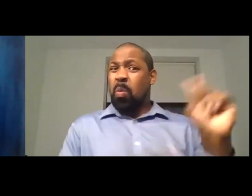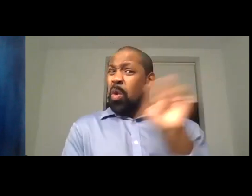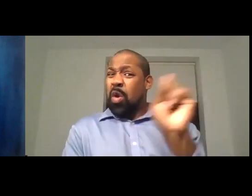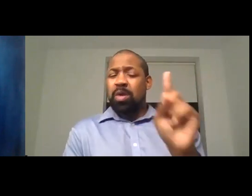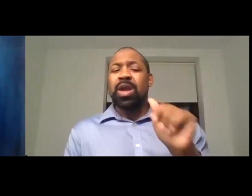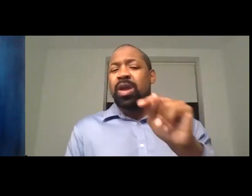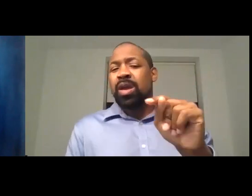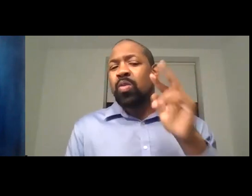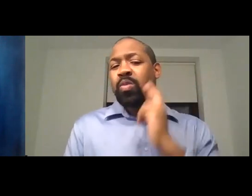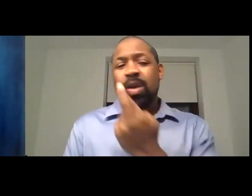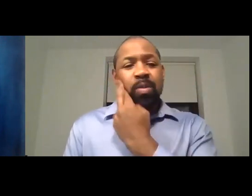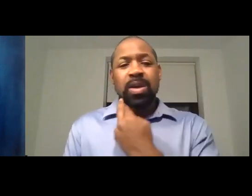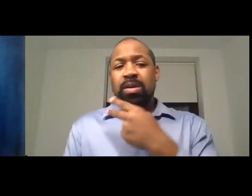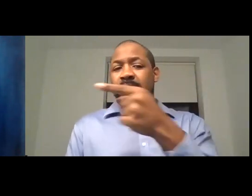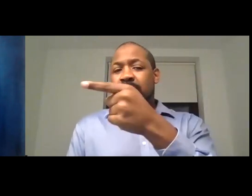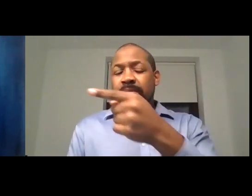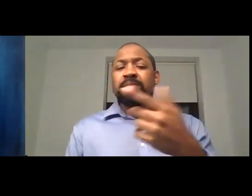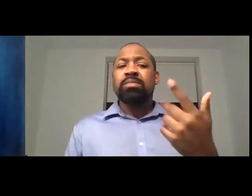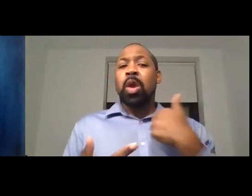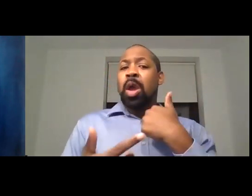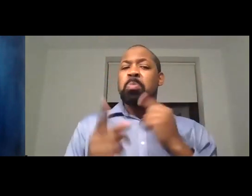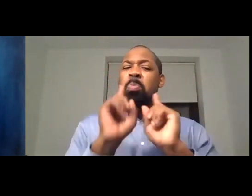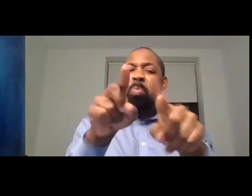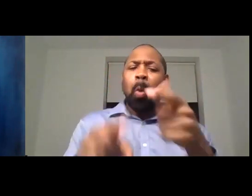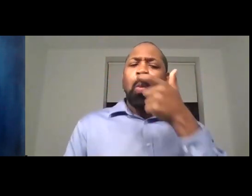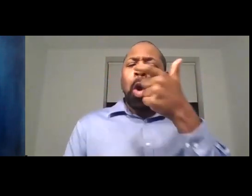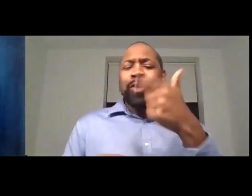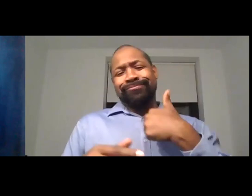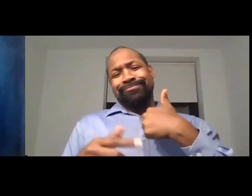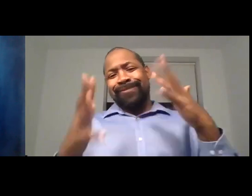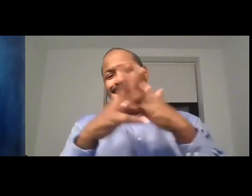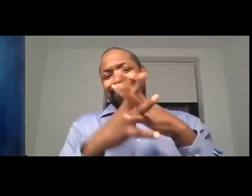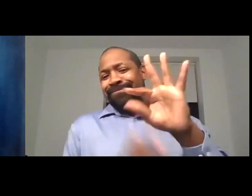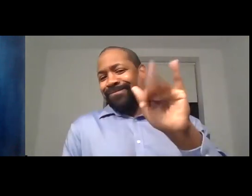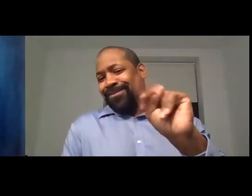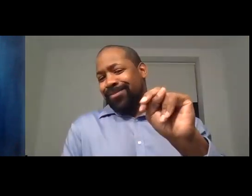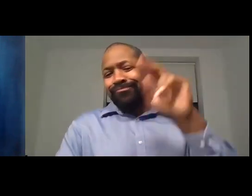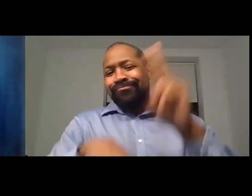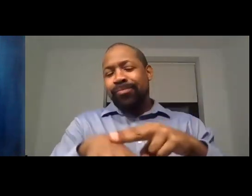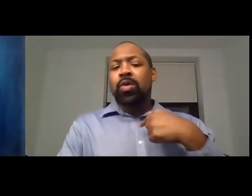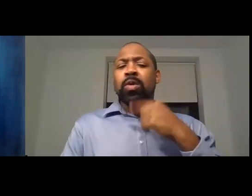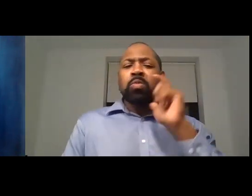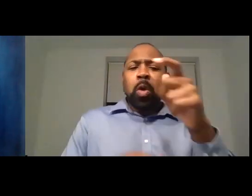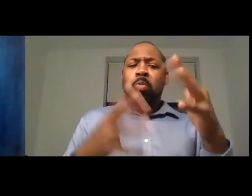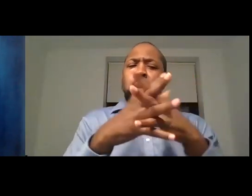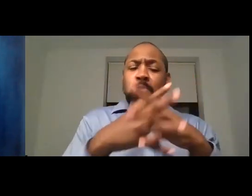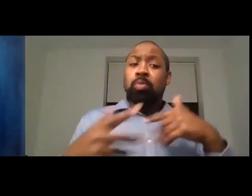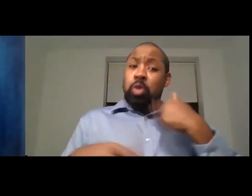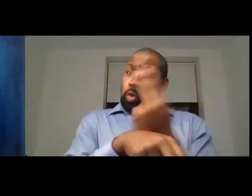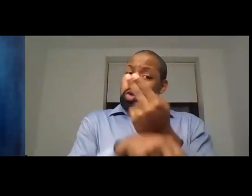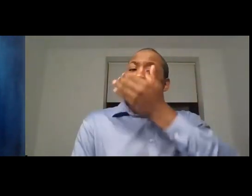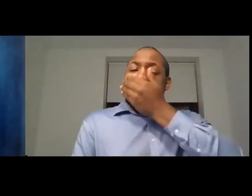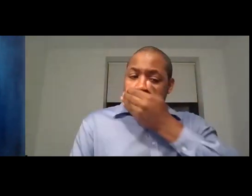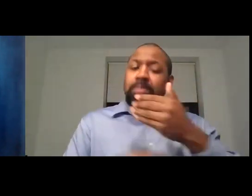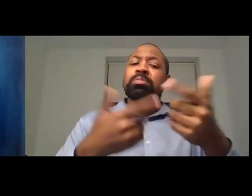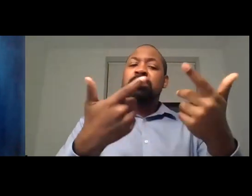It was in December of 2020, and I got it at a restaurant. I love football, I'm a big football fan,